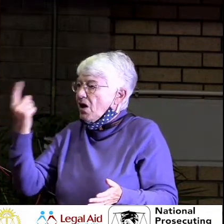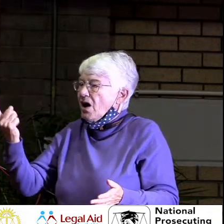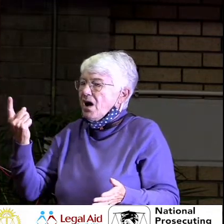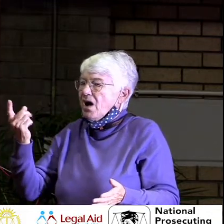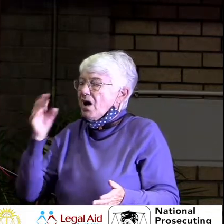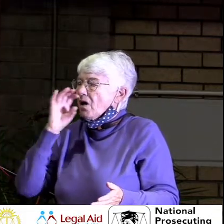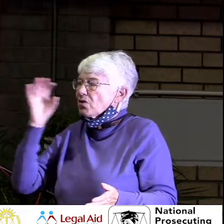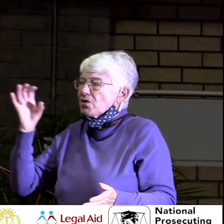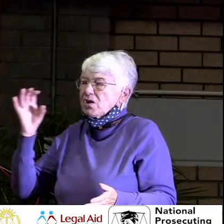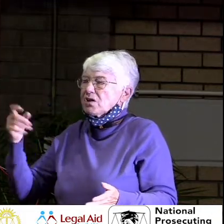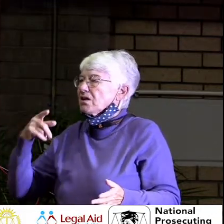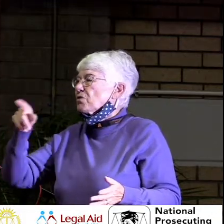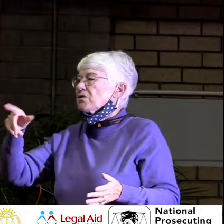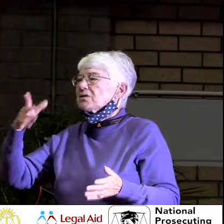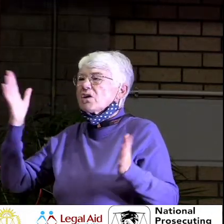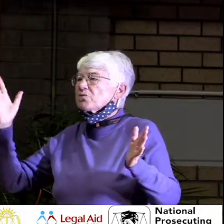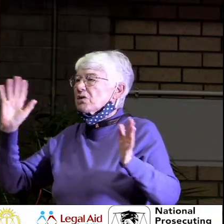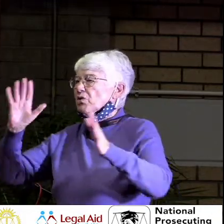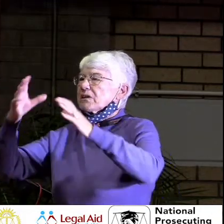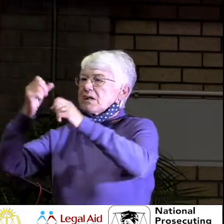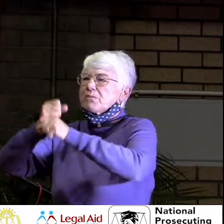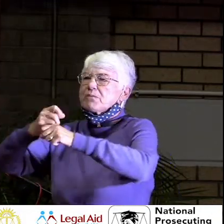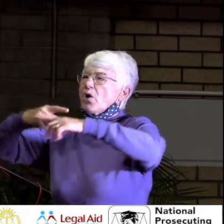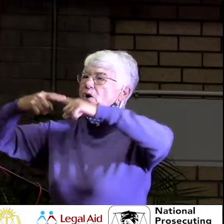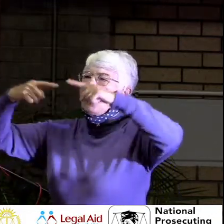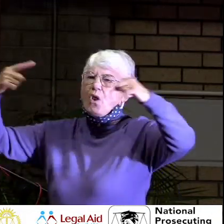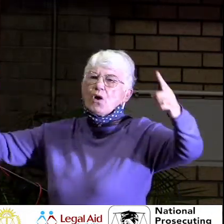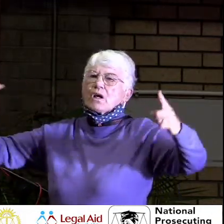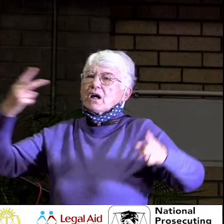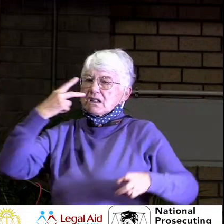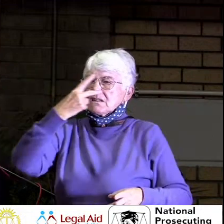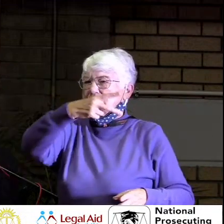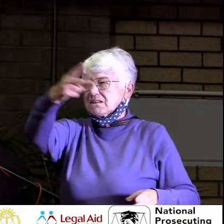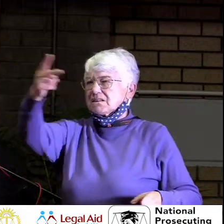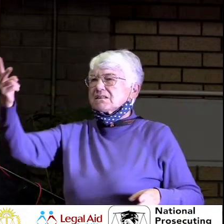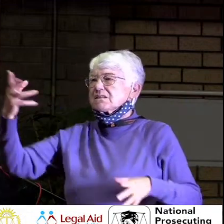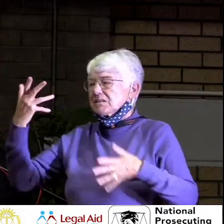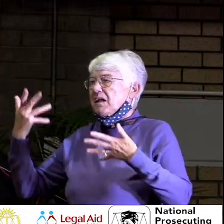you longer than necessary. Okay? So,